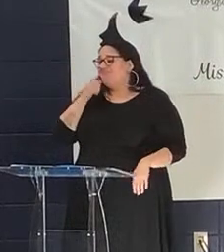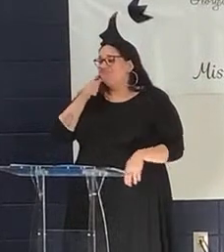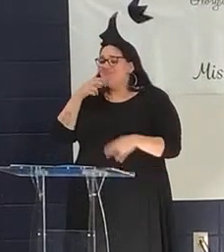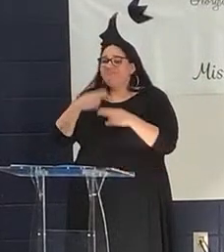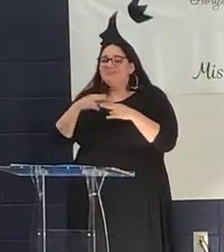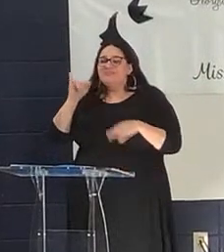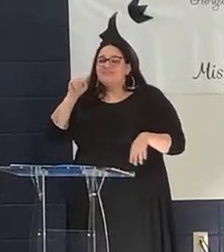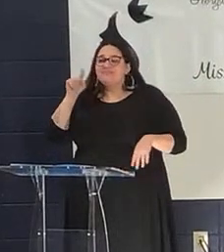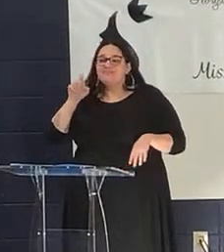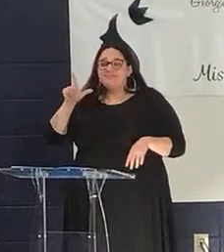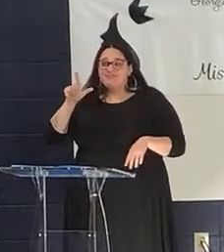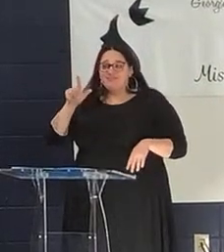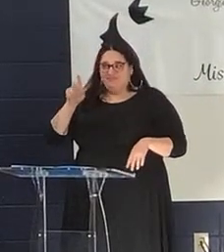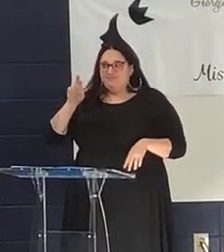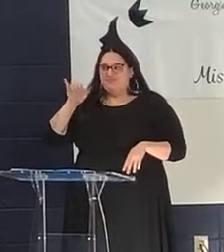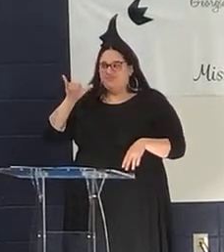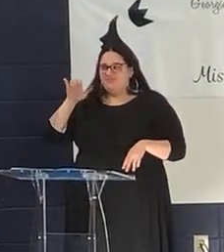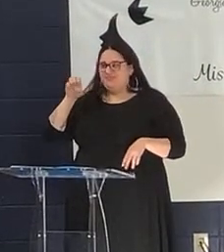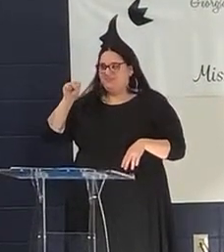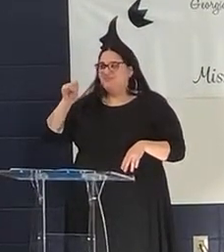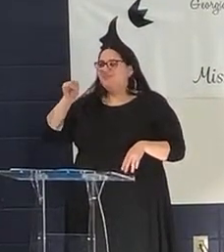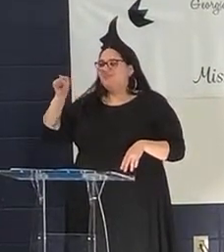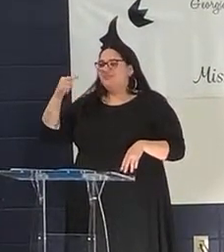This beautiful young lady is Itza Reyes,